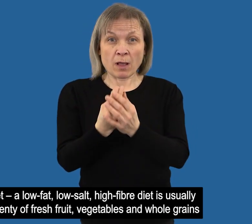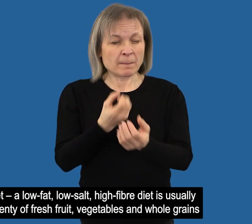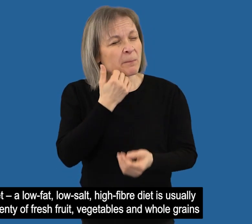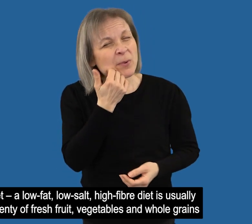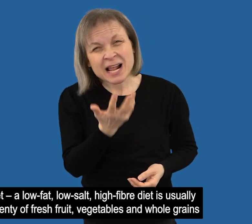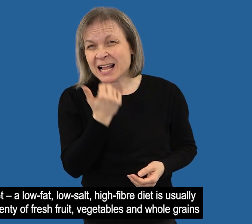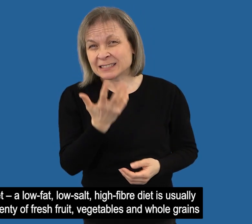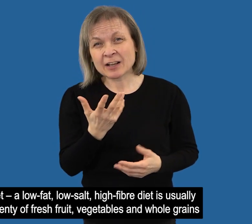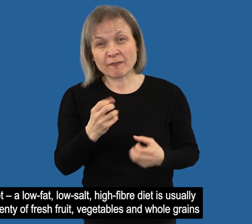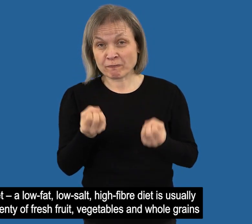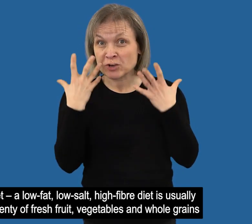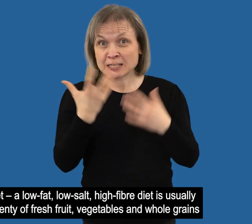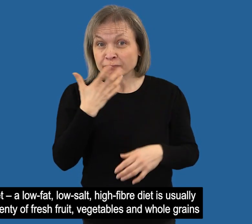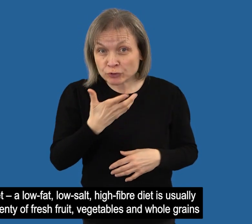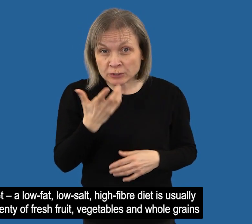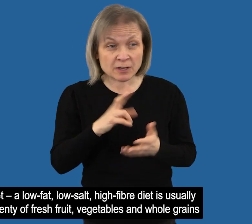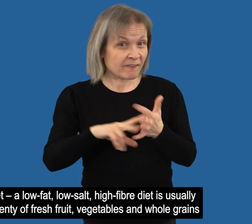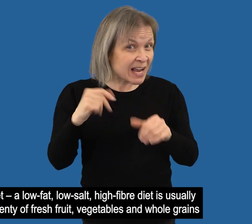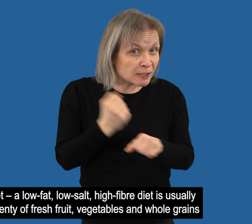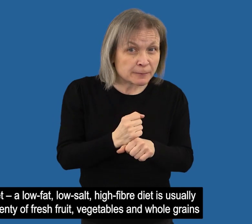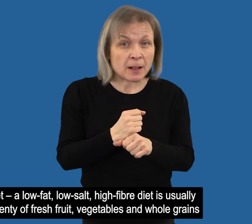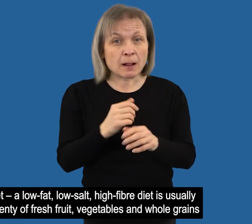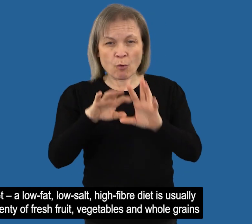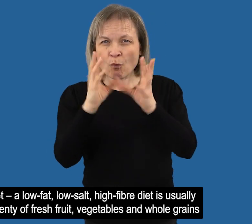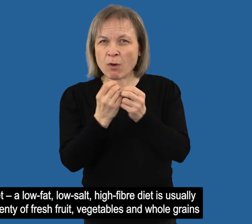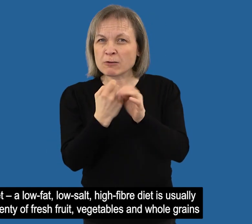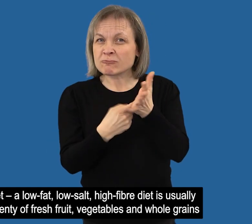recommended, with plenty of fresh fruit, vegetables and whole grains.